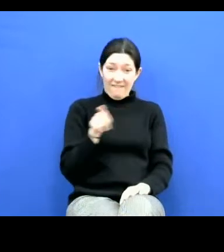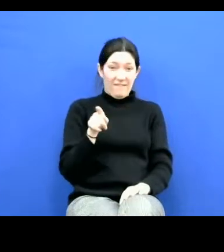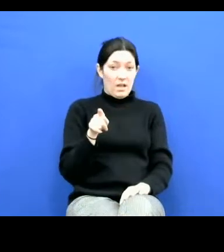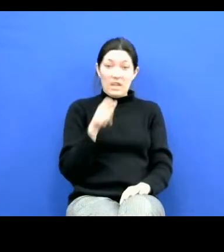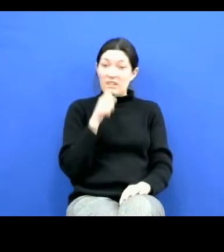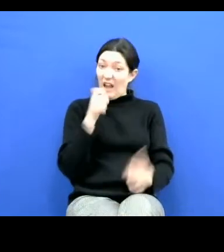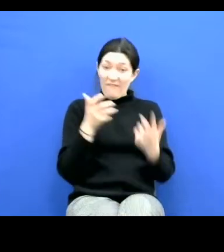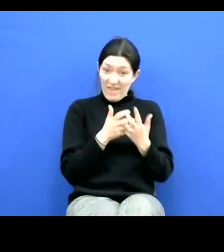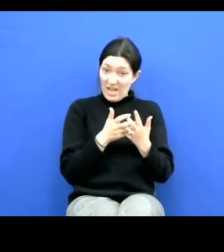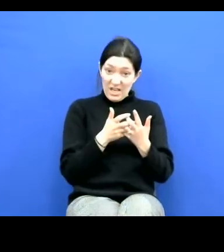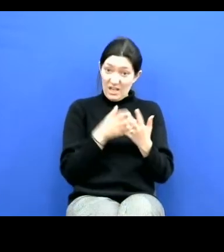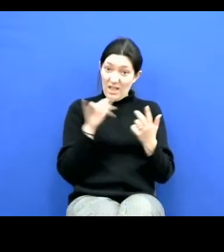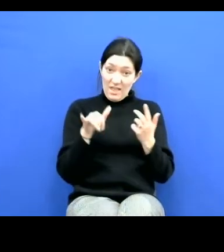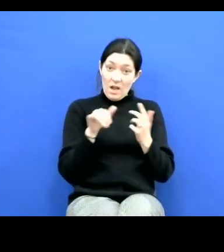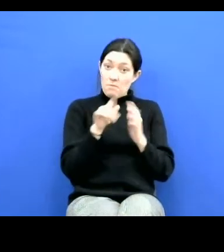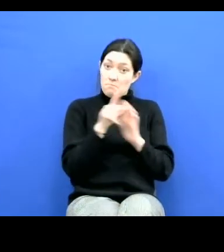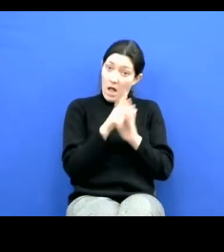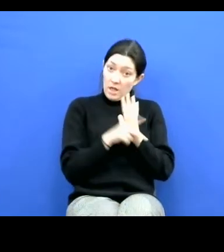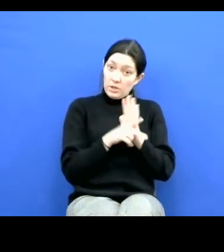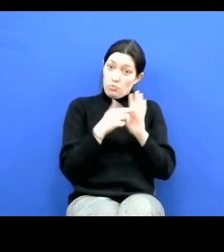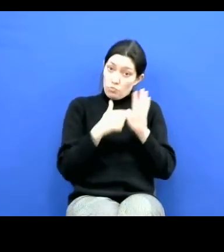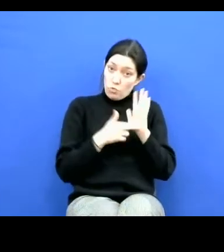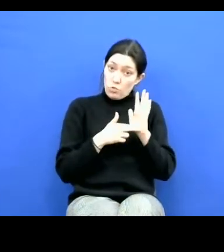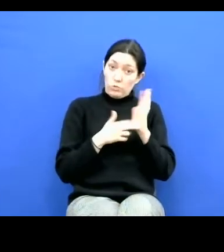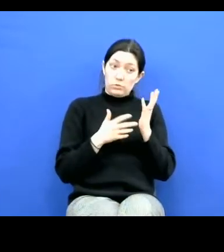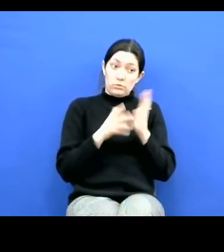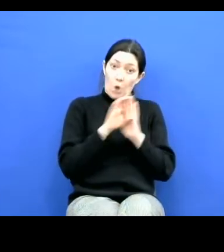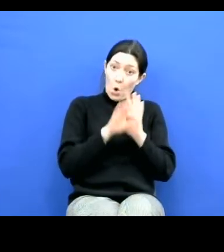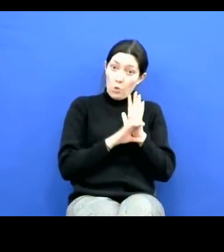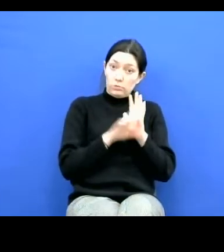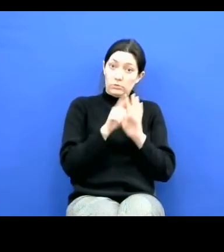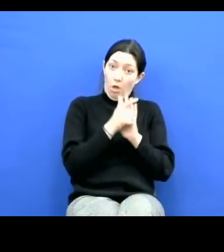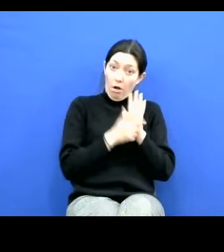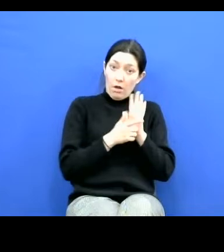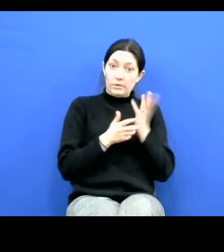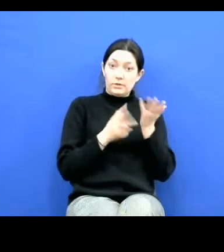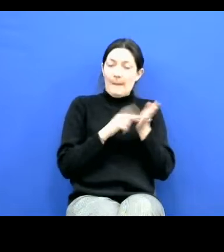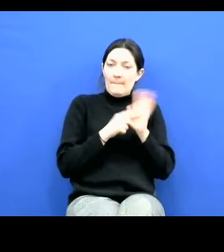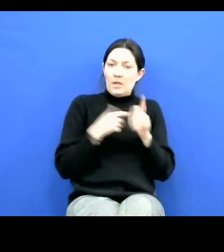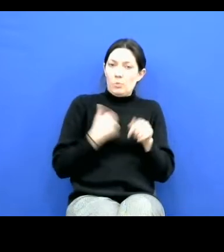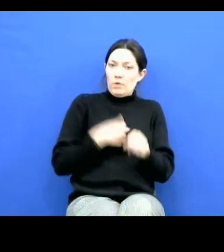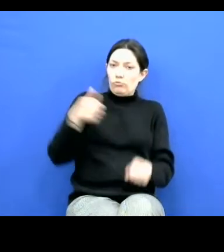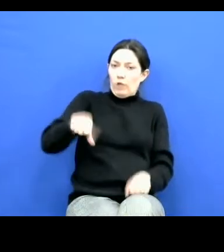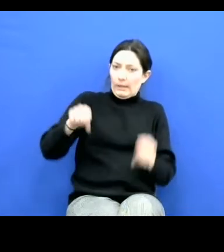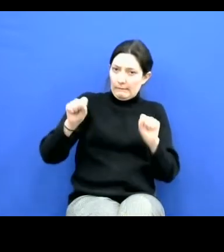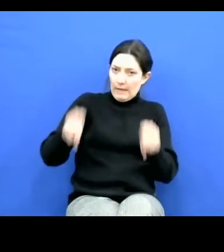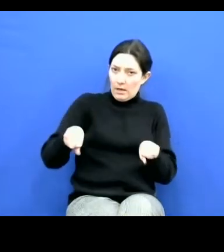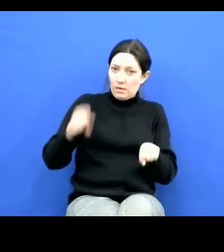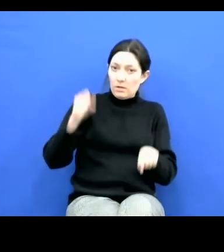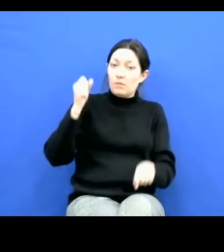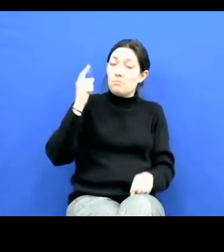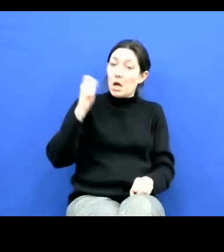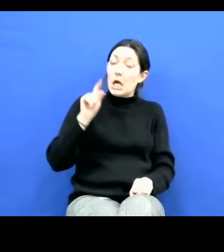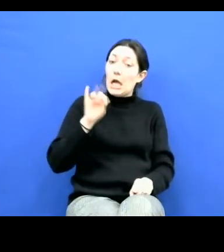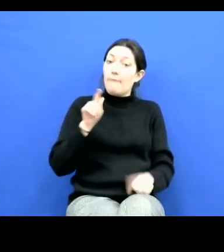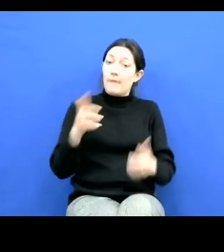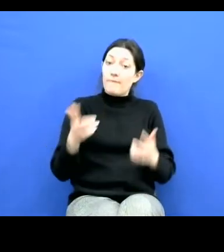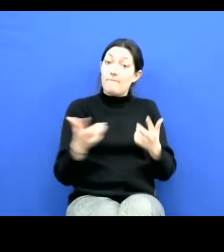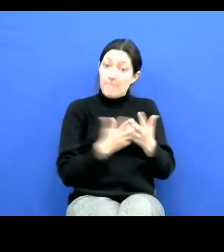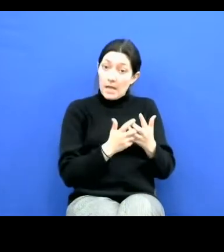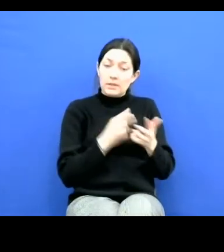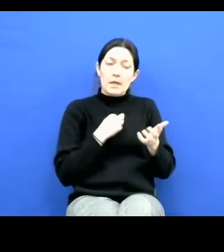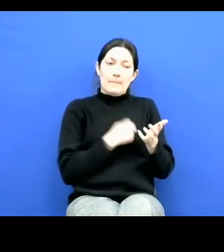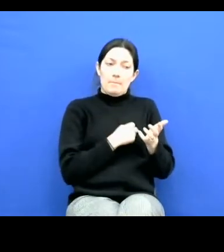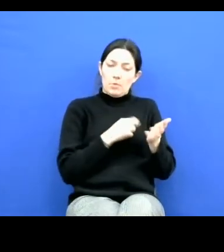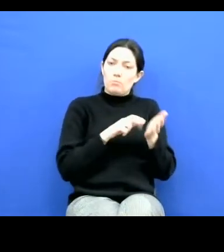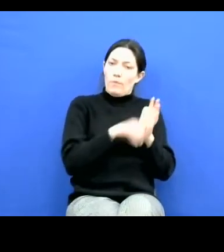use. Under special use permits, there's a number of factors we have to look at. And as part of it also is a state environmental quality